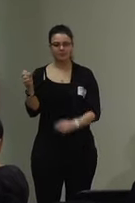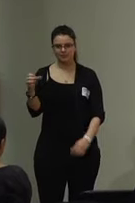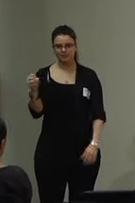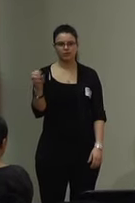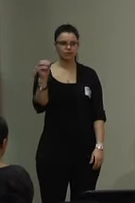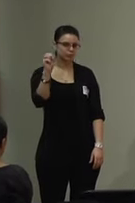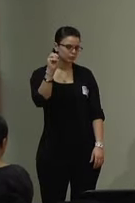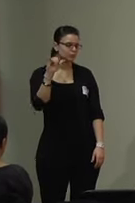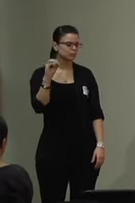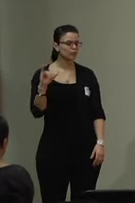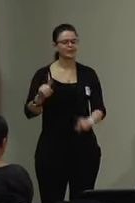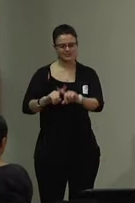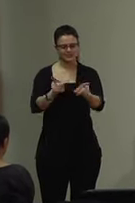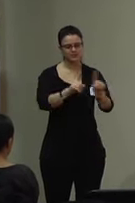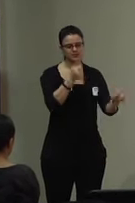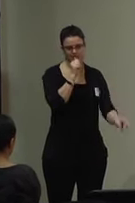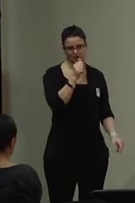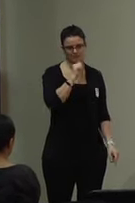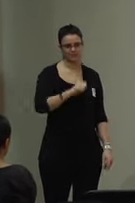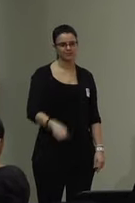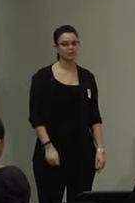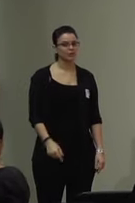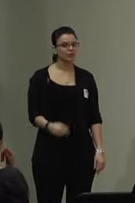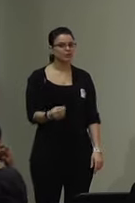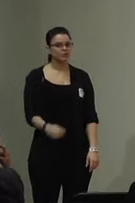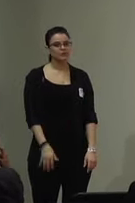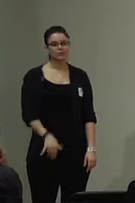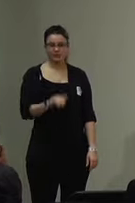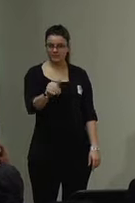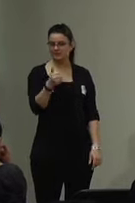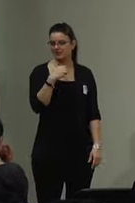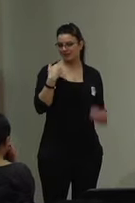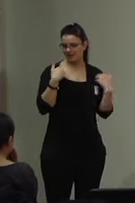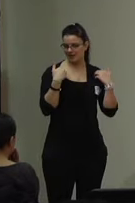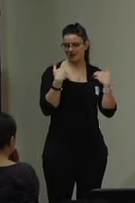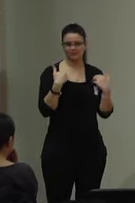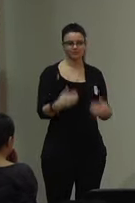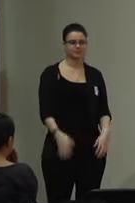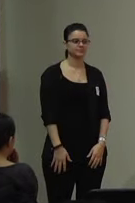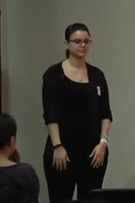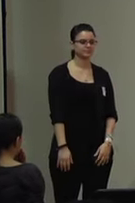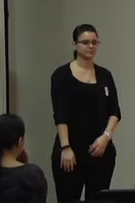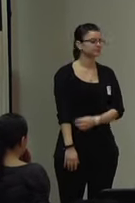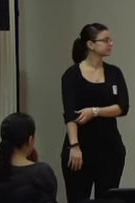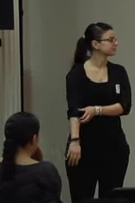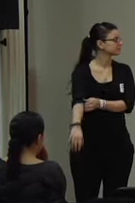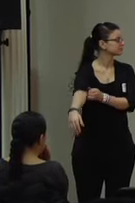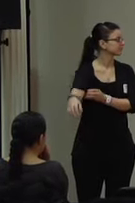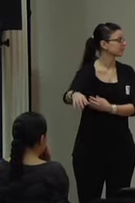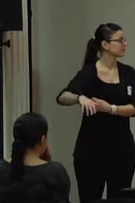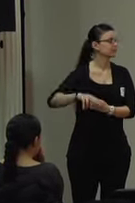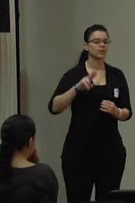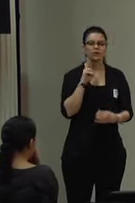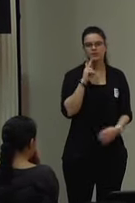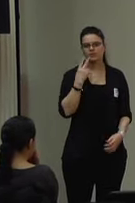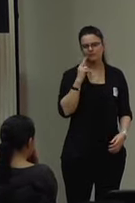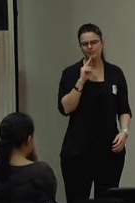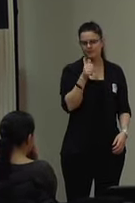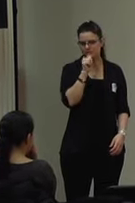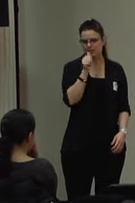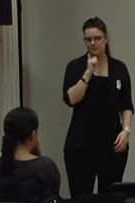cream. There's rice ice cream. So you don't have to give up your ice cream. And there's raw vegan ice cream as well that's made out of cashew nuts. So there are